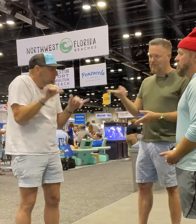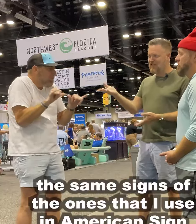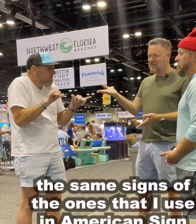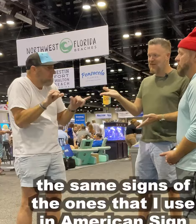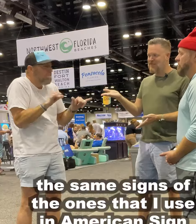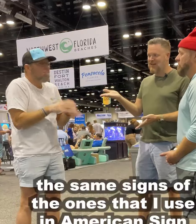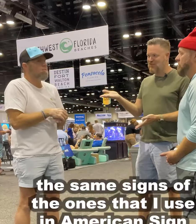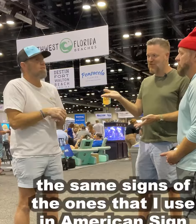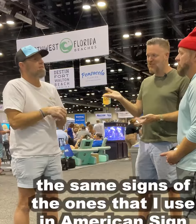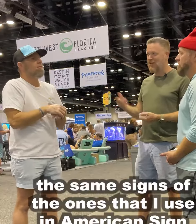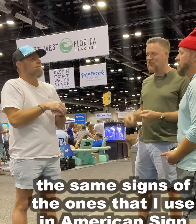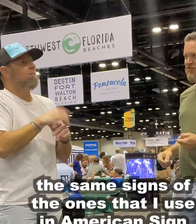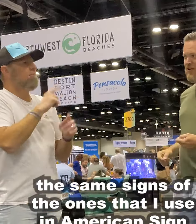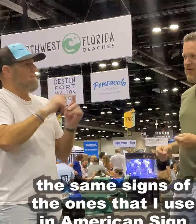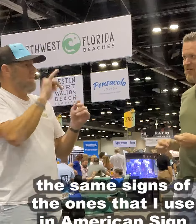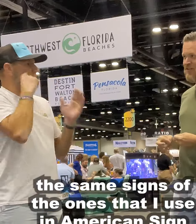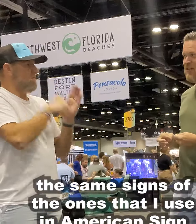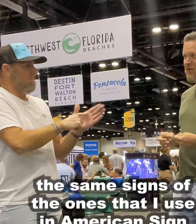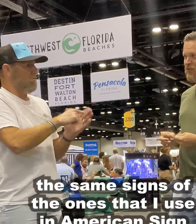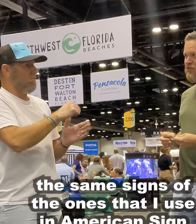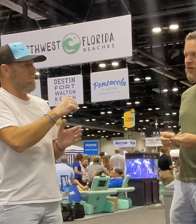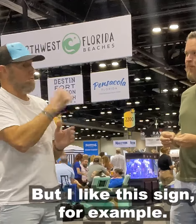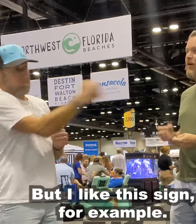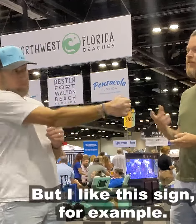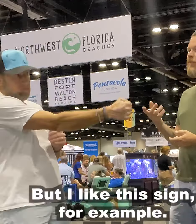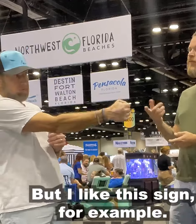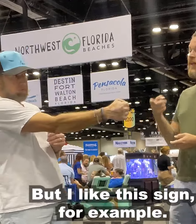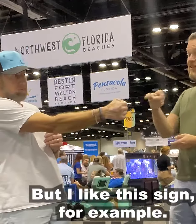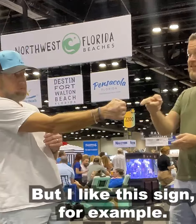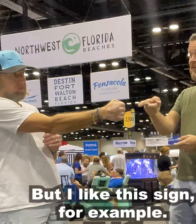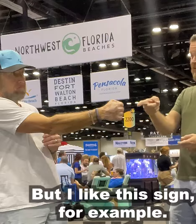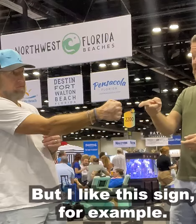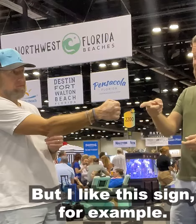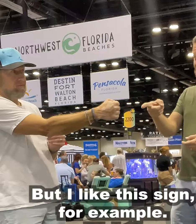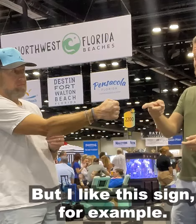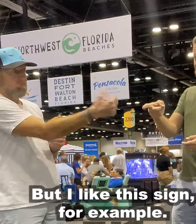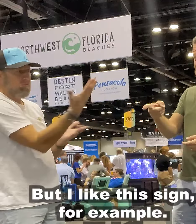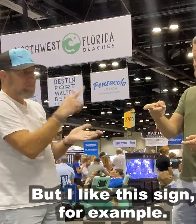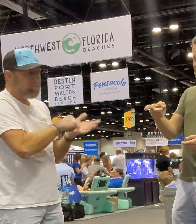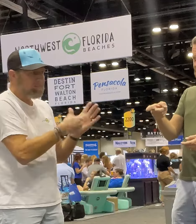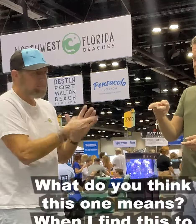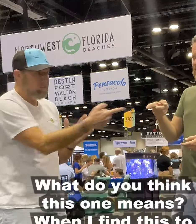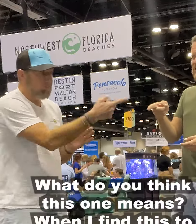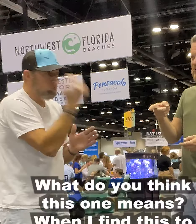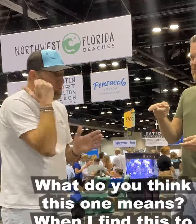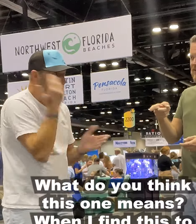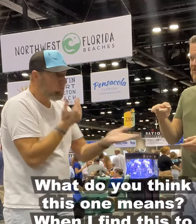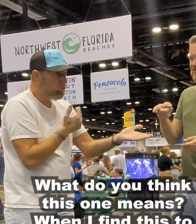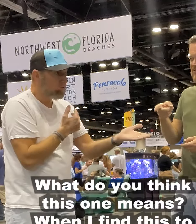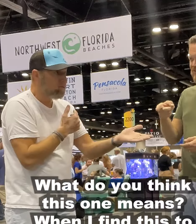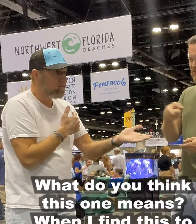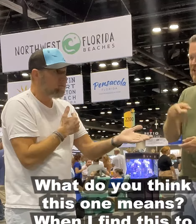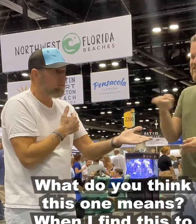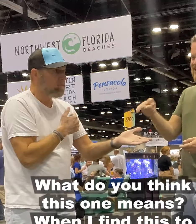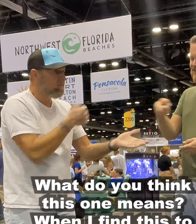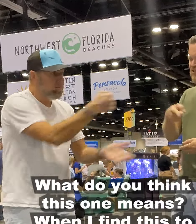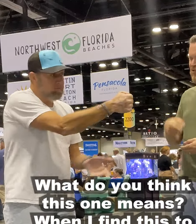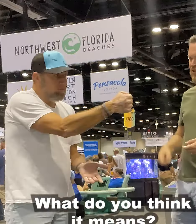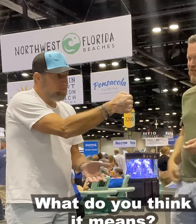These same signs are the ones that I use in American Sign Language. But like this sign, for example, right? What do you think this one means? When I sign this to you, what do you